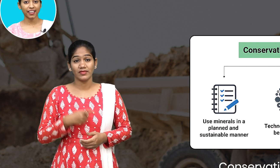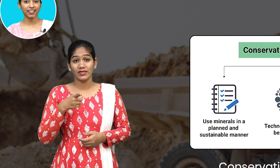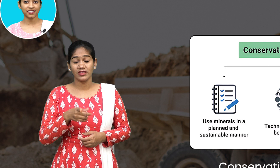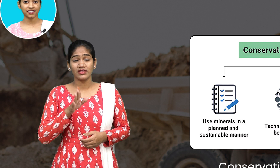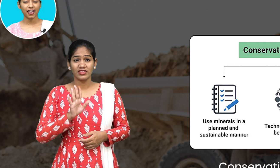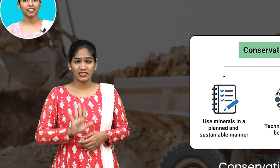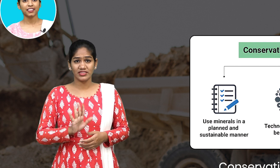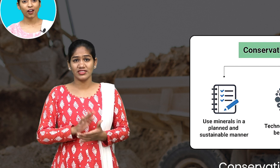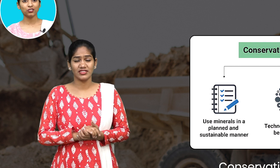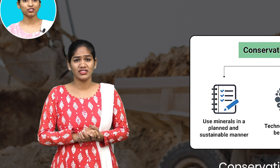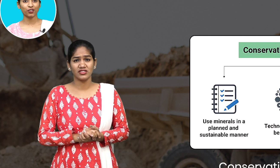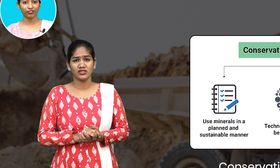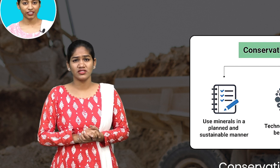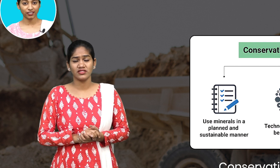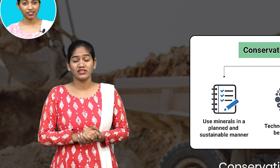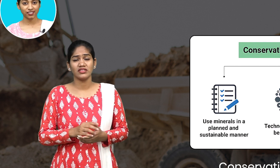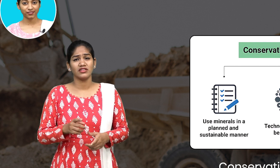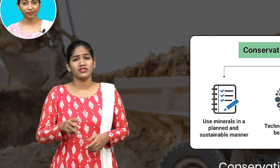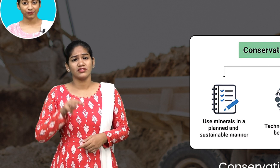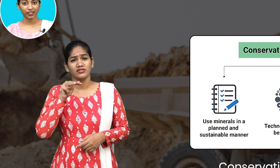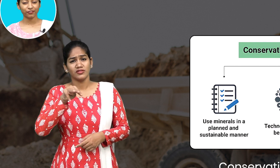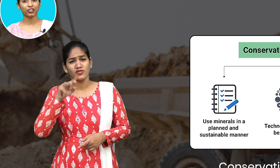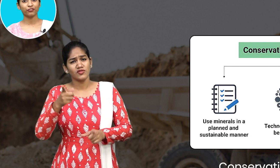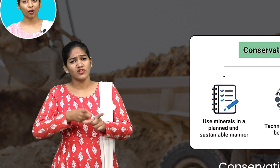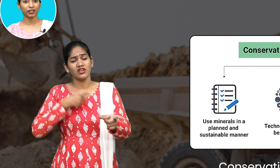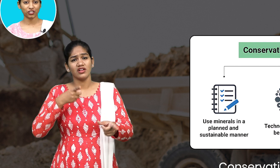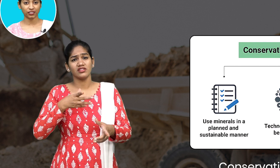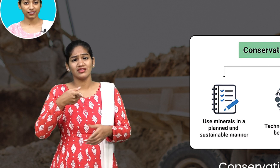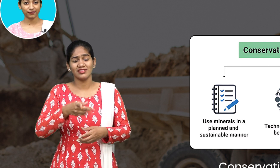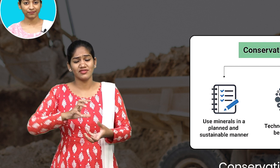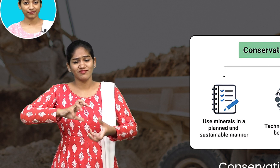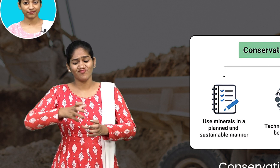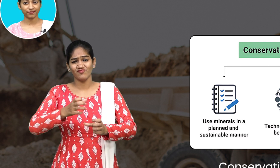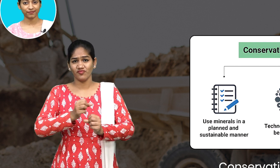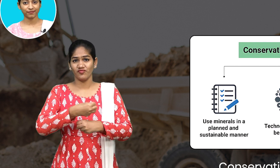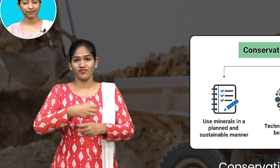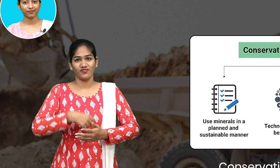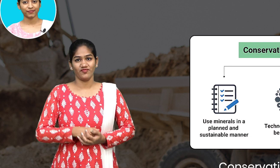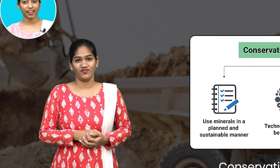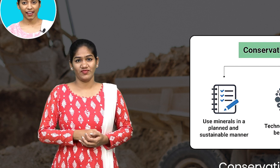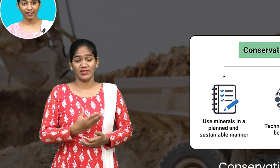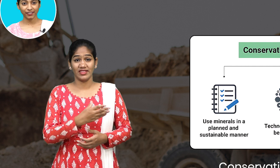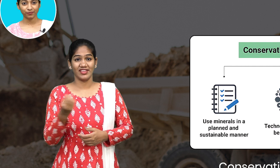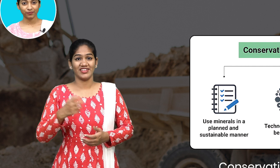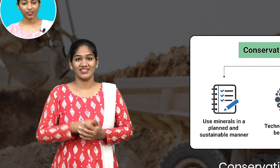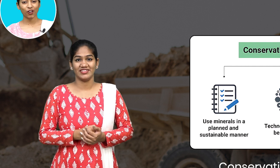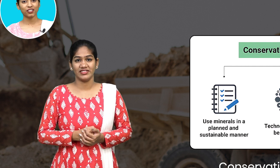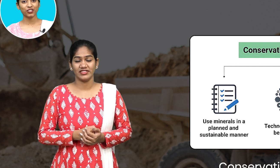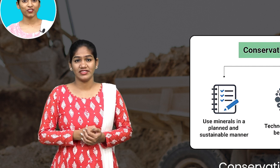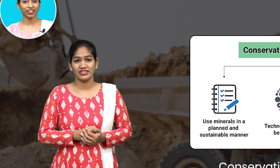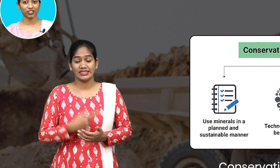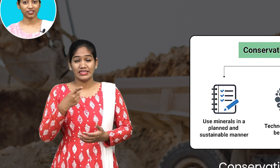It takes thousands of years for the formation and